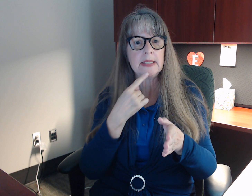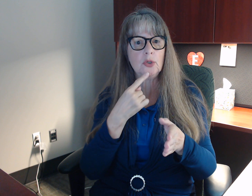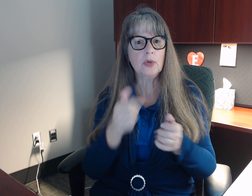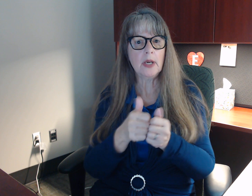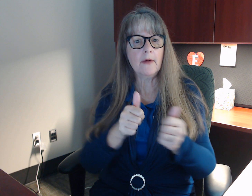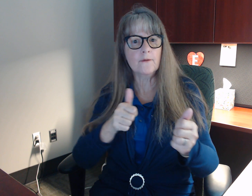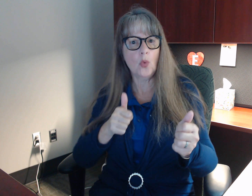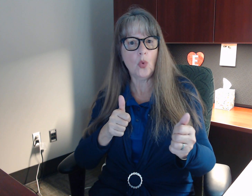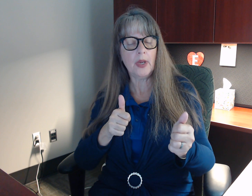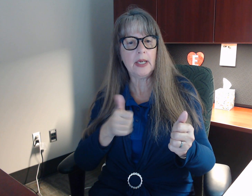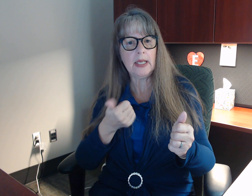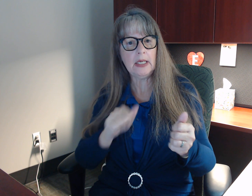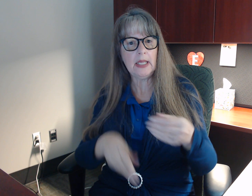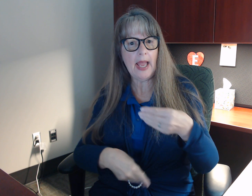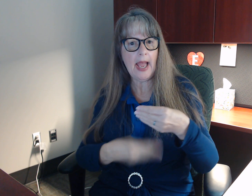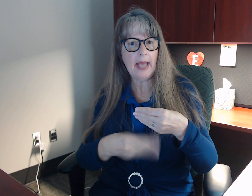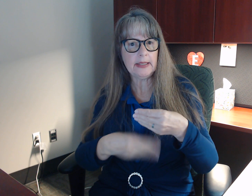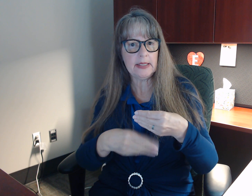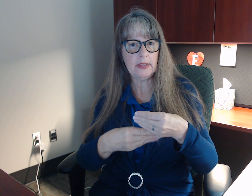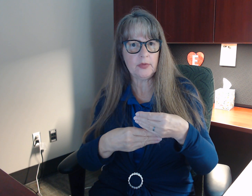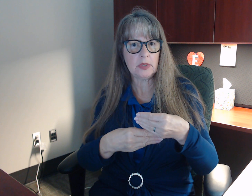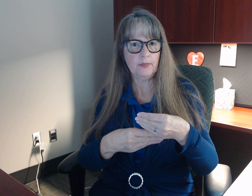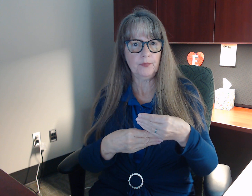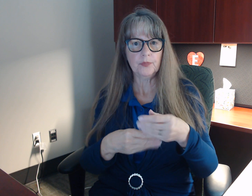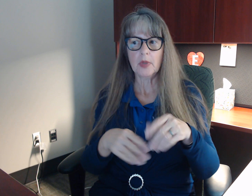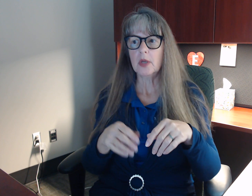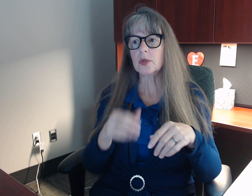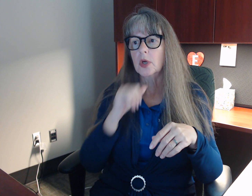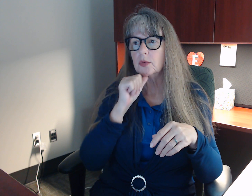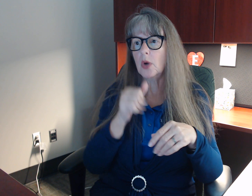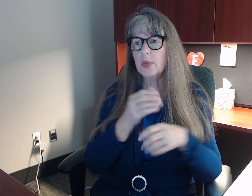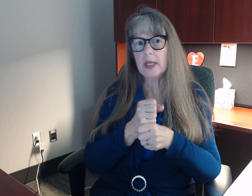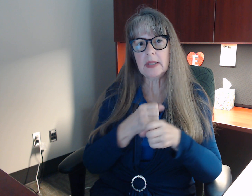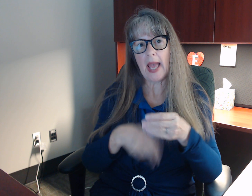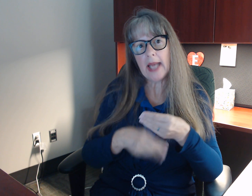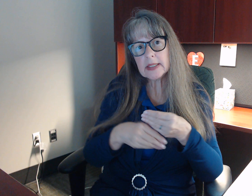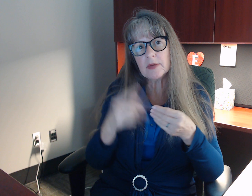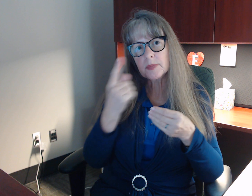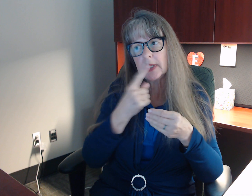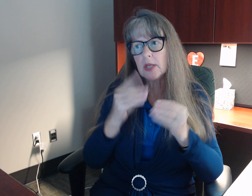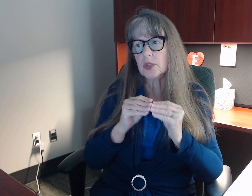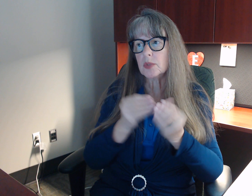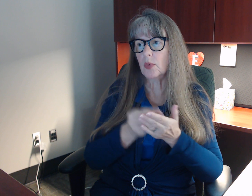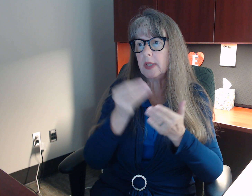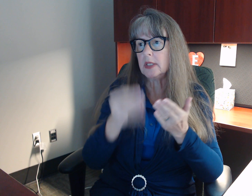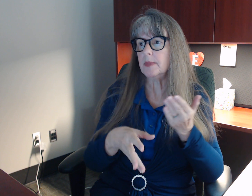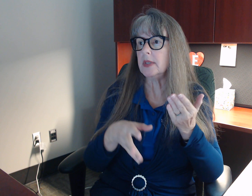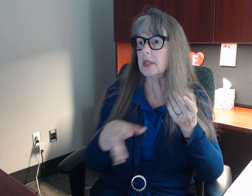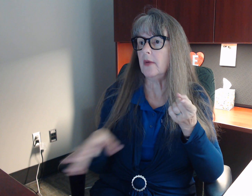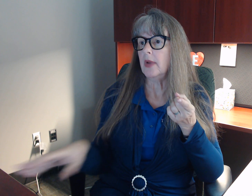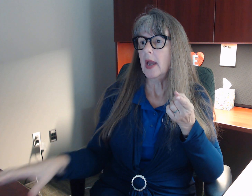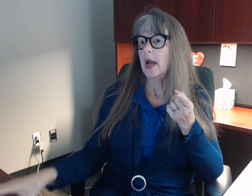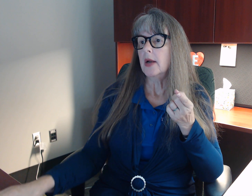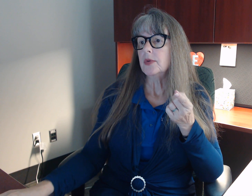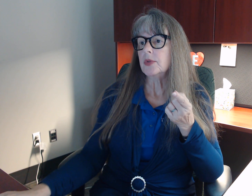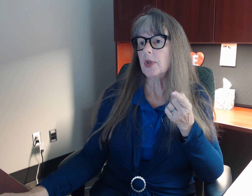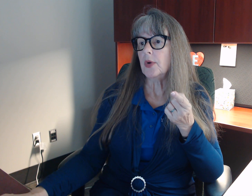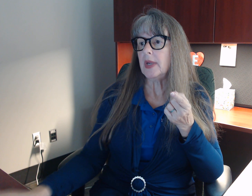can avoid any additives. So don't get the additives because it's more expensive. So it